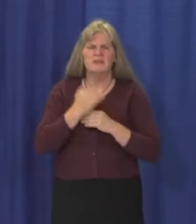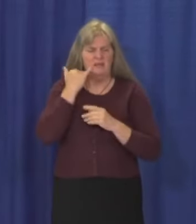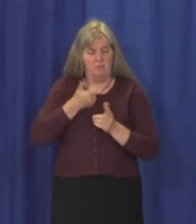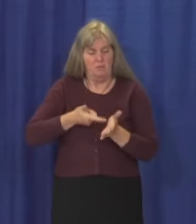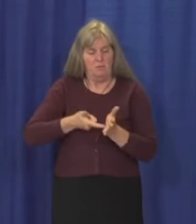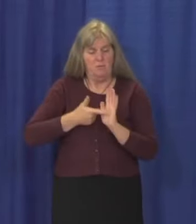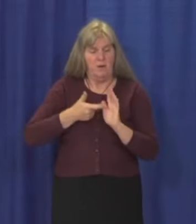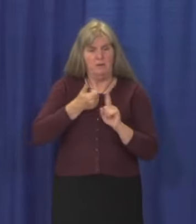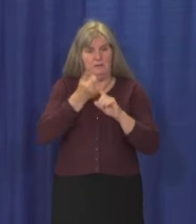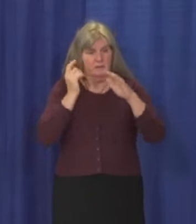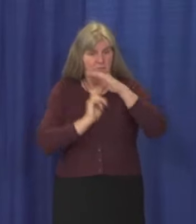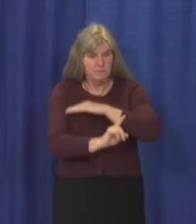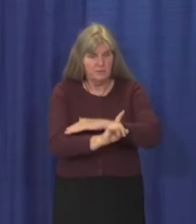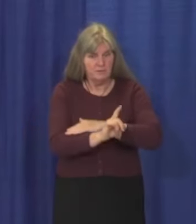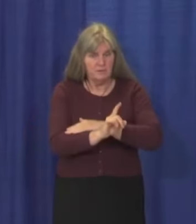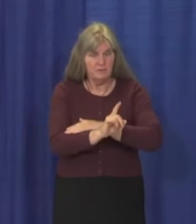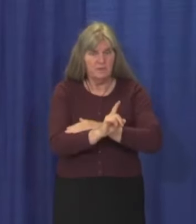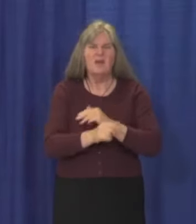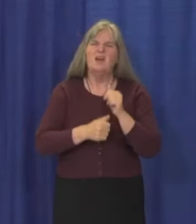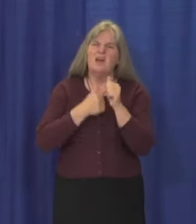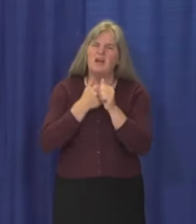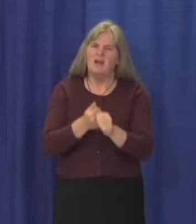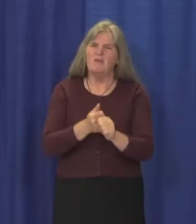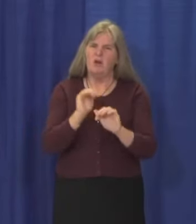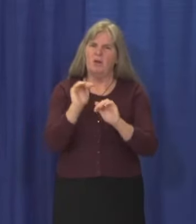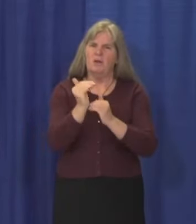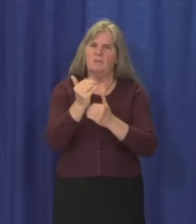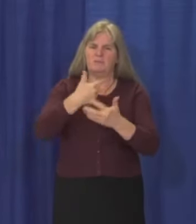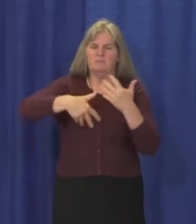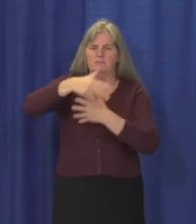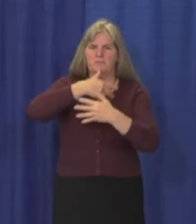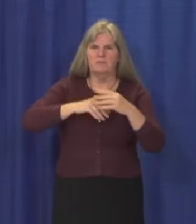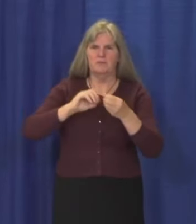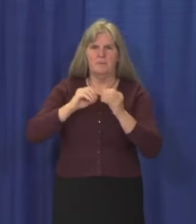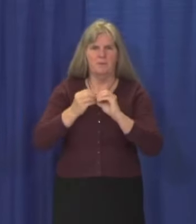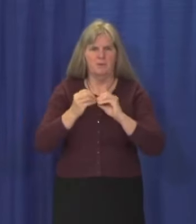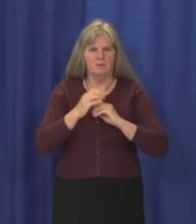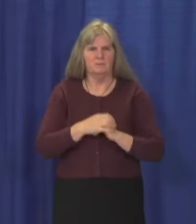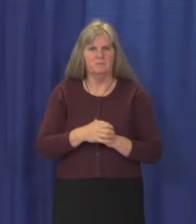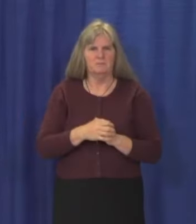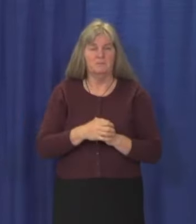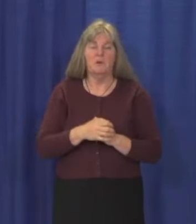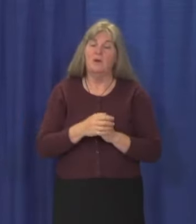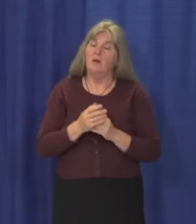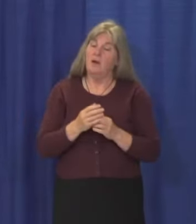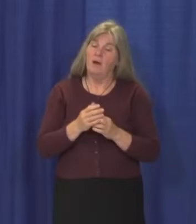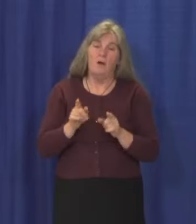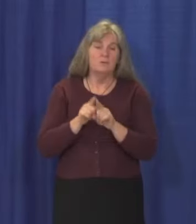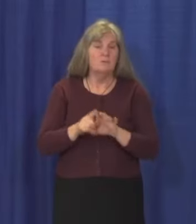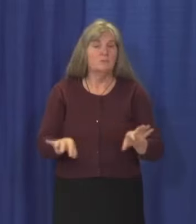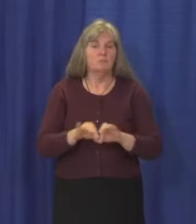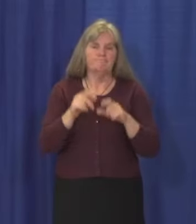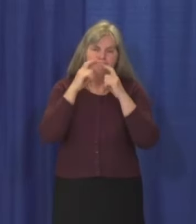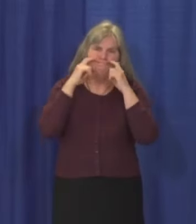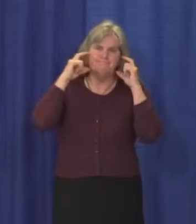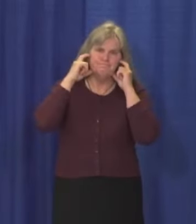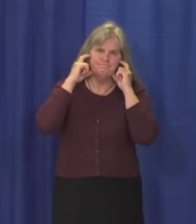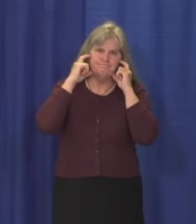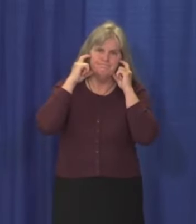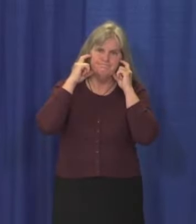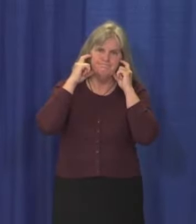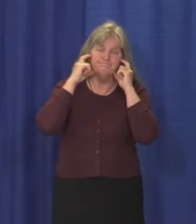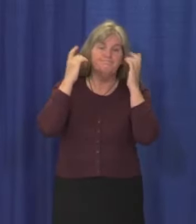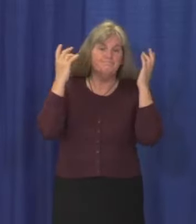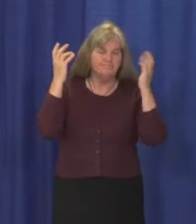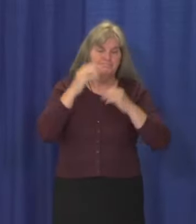as required, and also following the gathering guidelines. Masking up, still very important. The